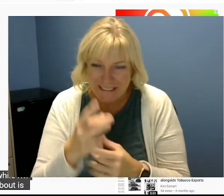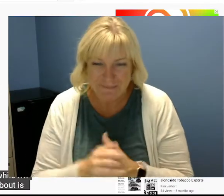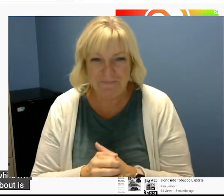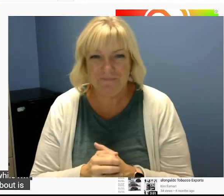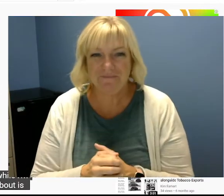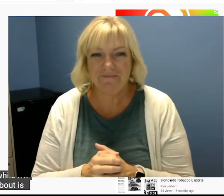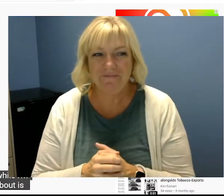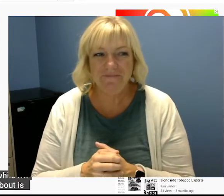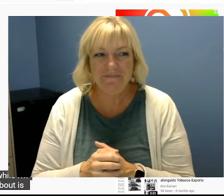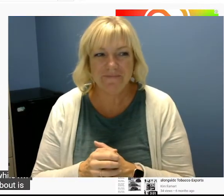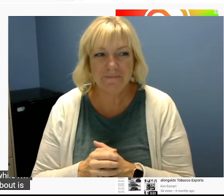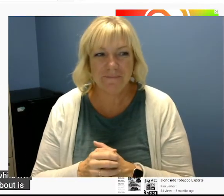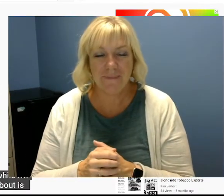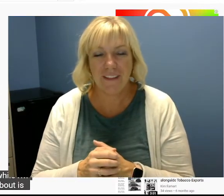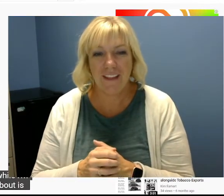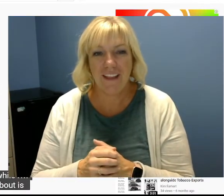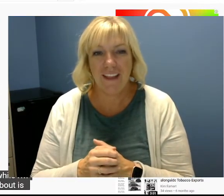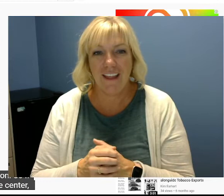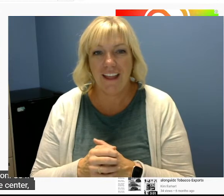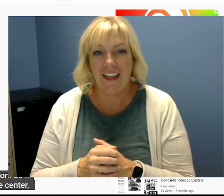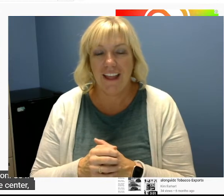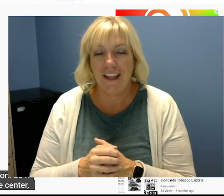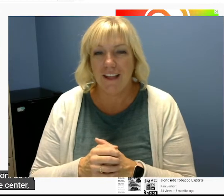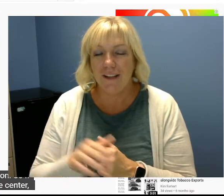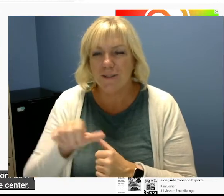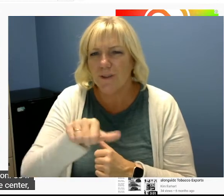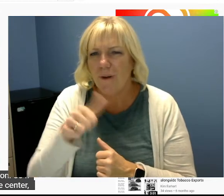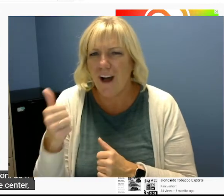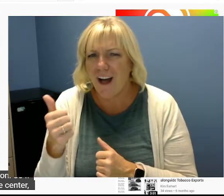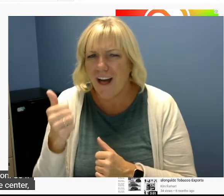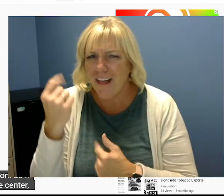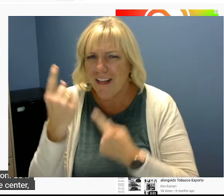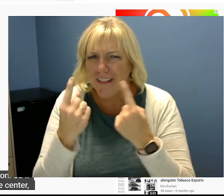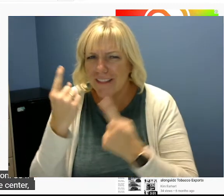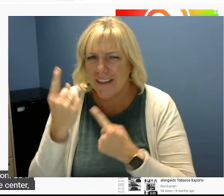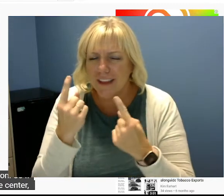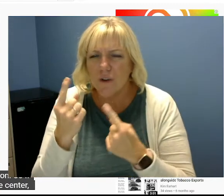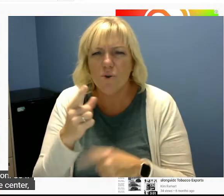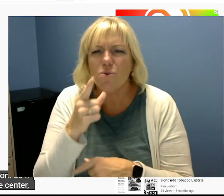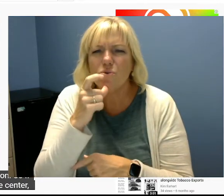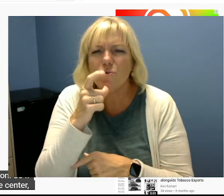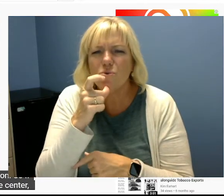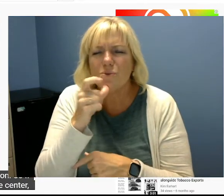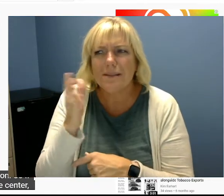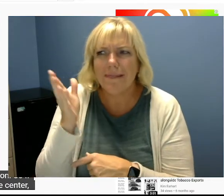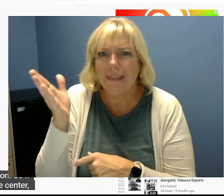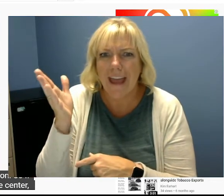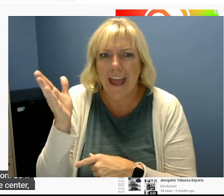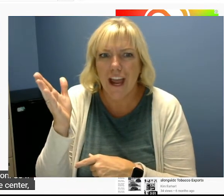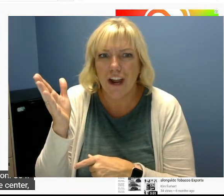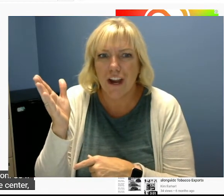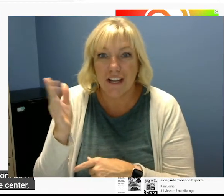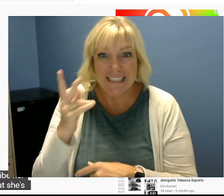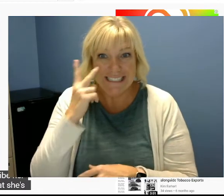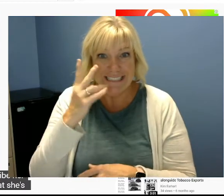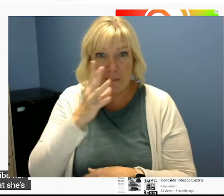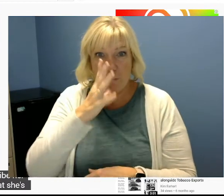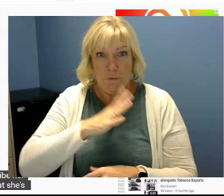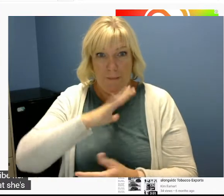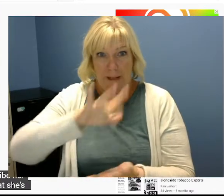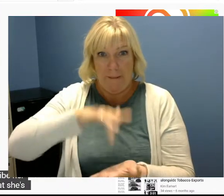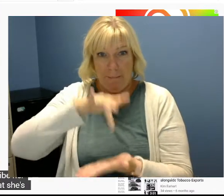I'm talking to you. The next thing to think about is look at the specific women in the cartoon. So if you look at the woman that's right in the center,